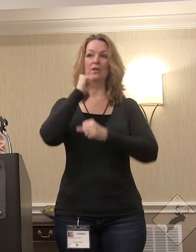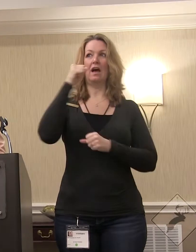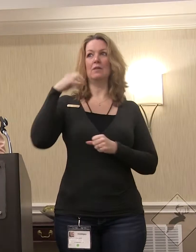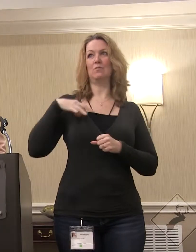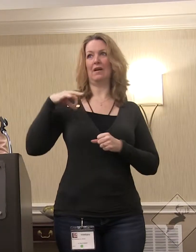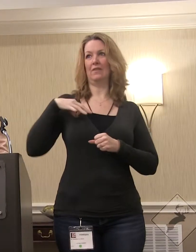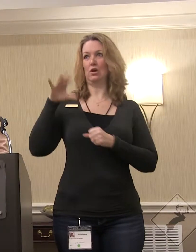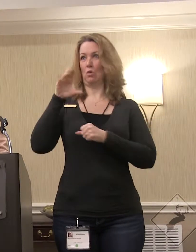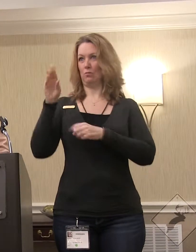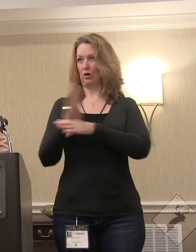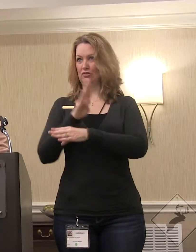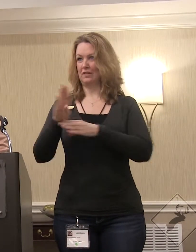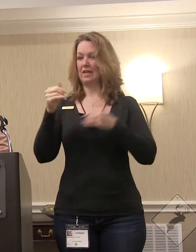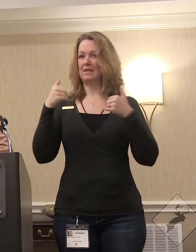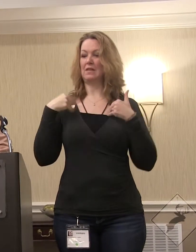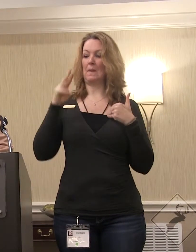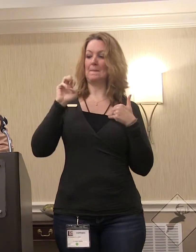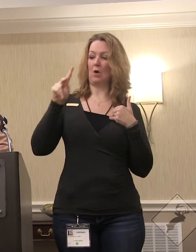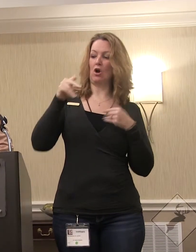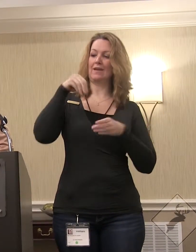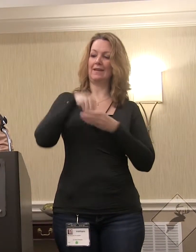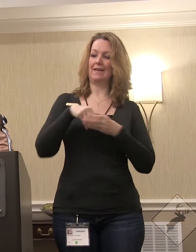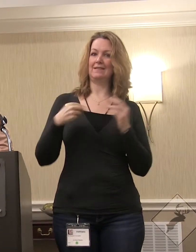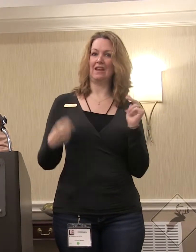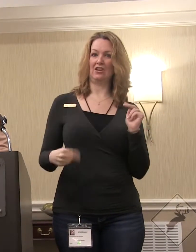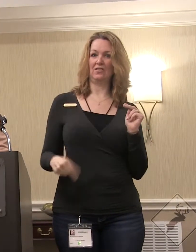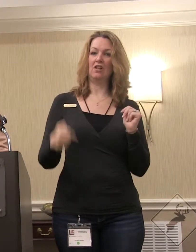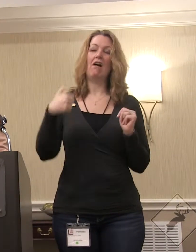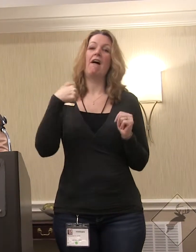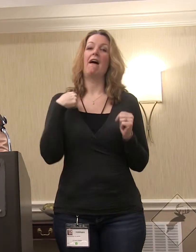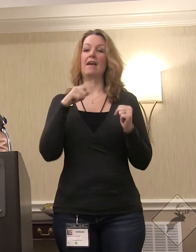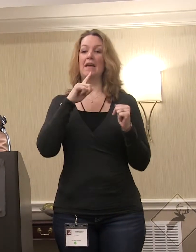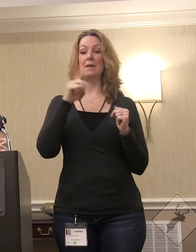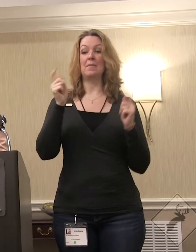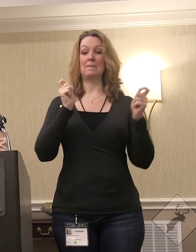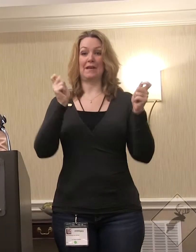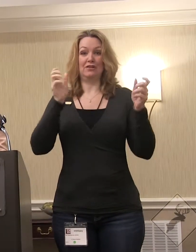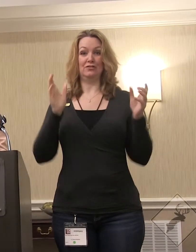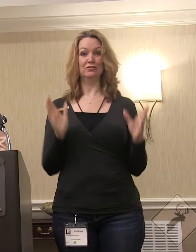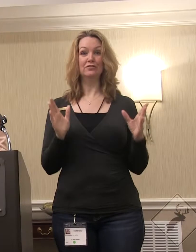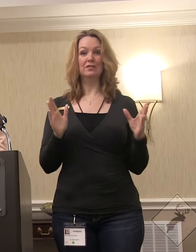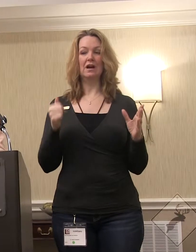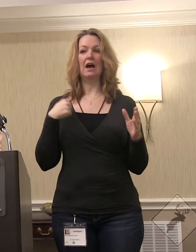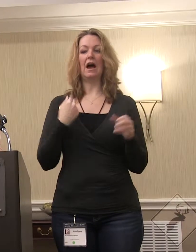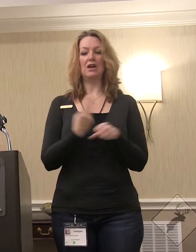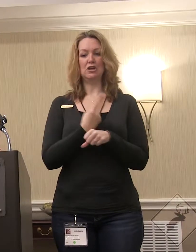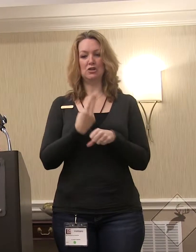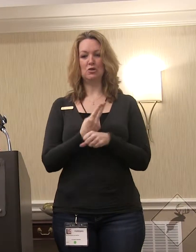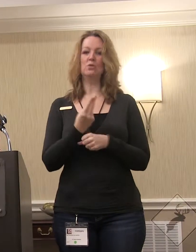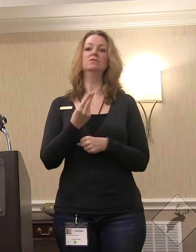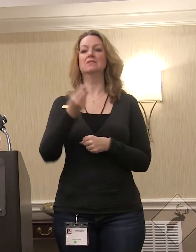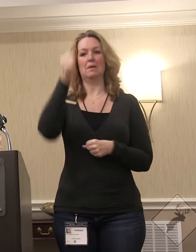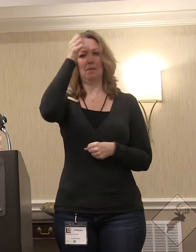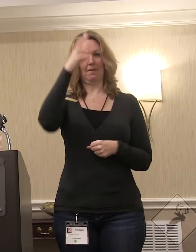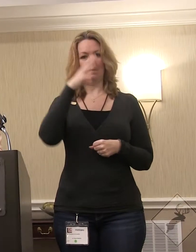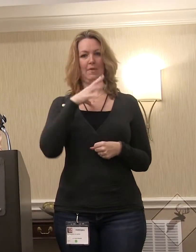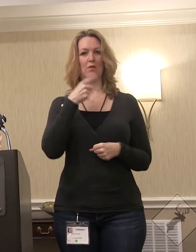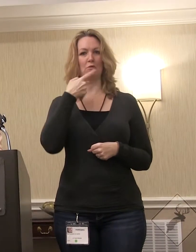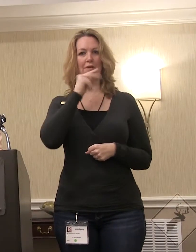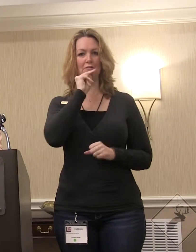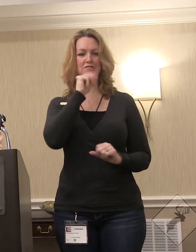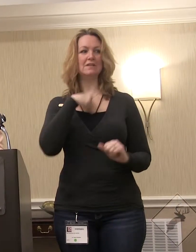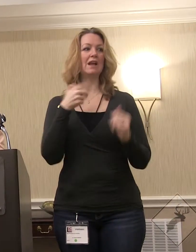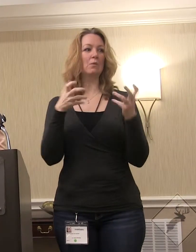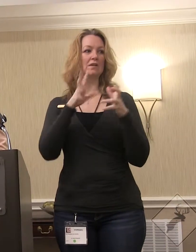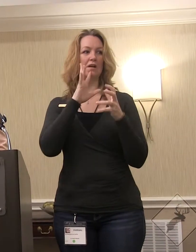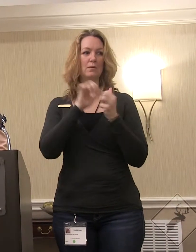corporation that runs the Mark in Nashville, where I serve as the Managing Director. I use he, him, his pronouns, and I'm here today to